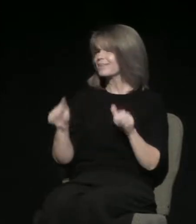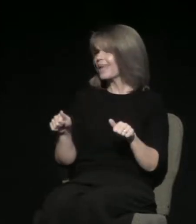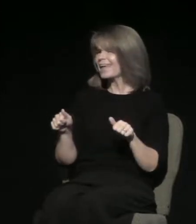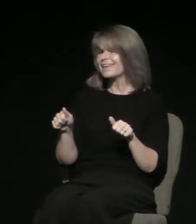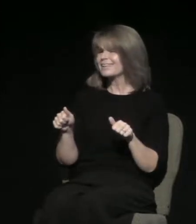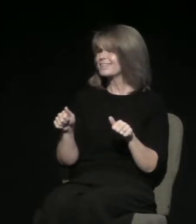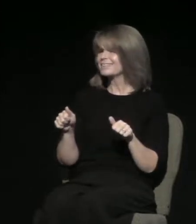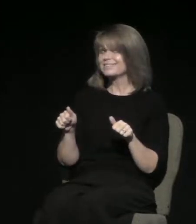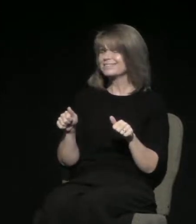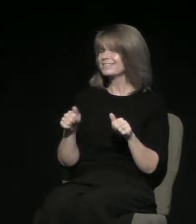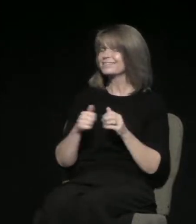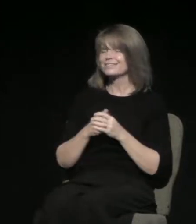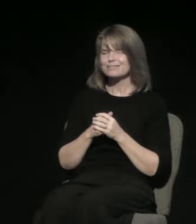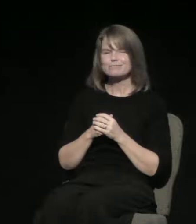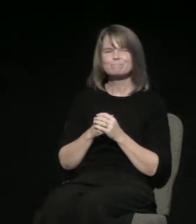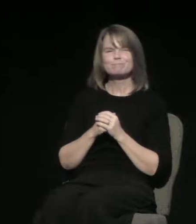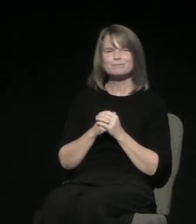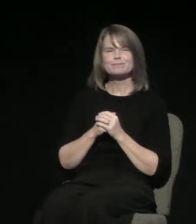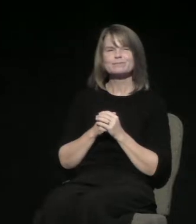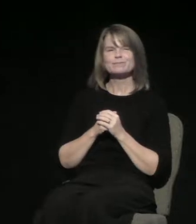Come On Back I Got Your Hand